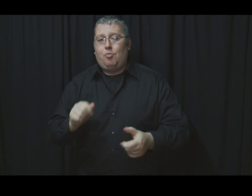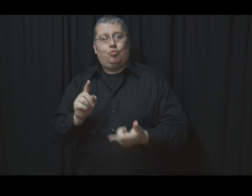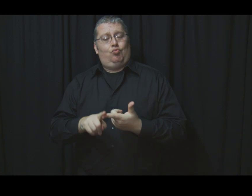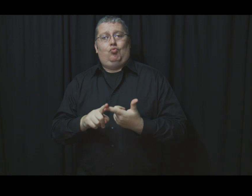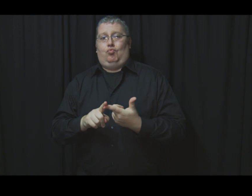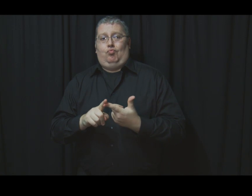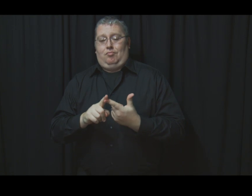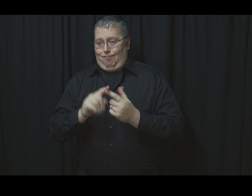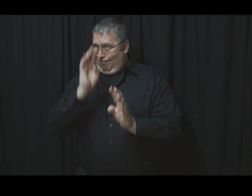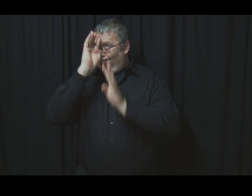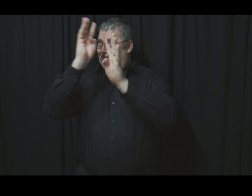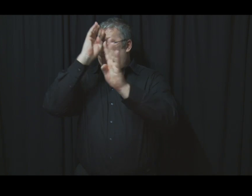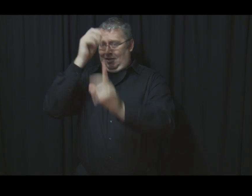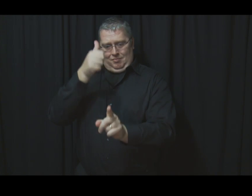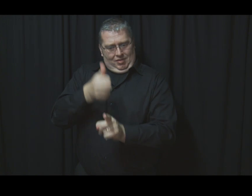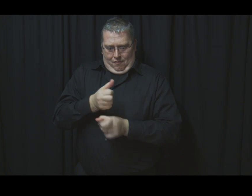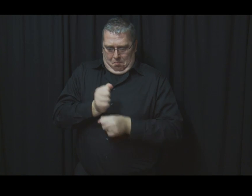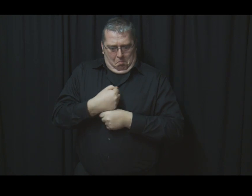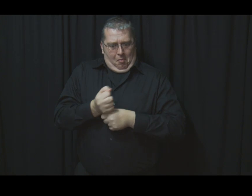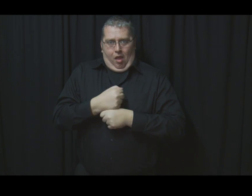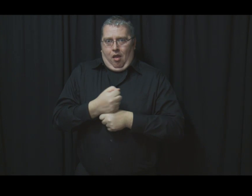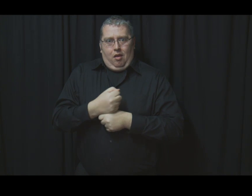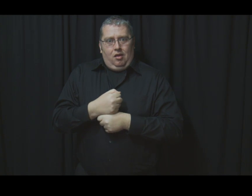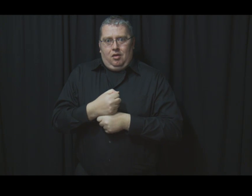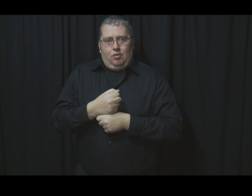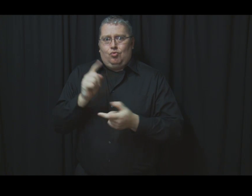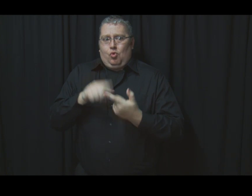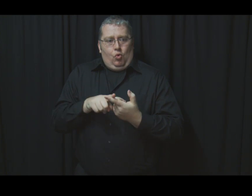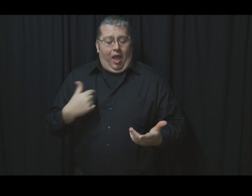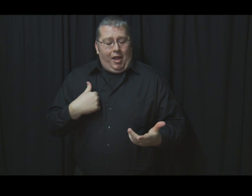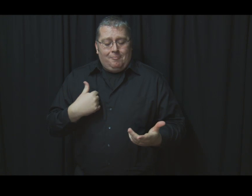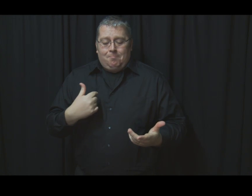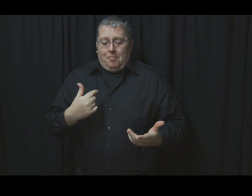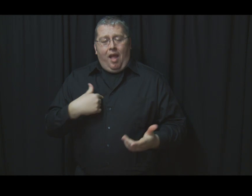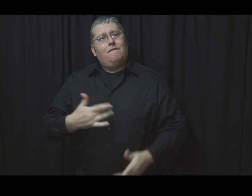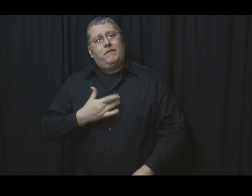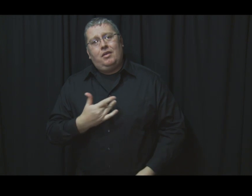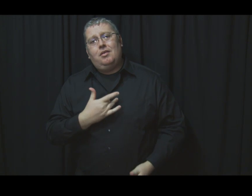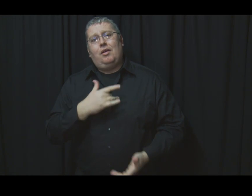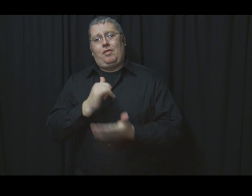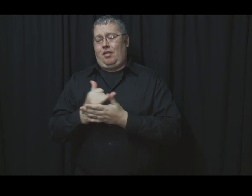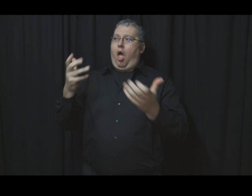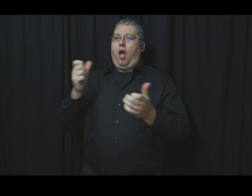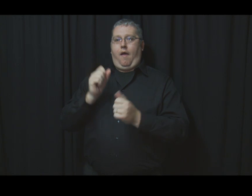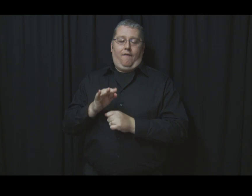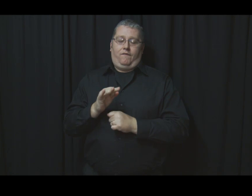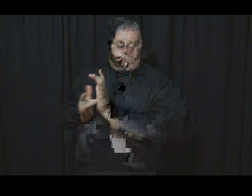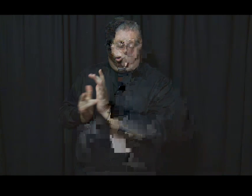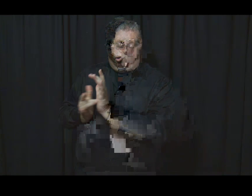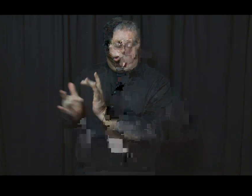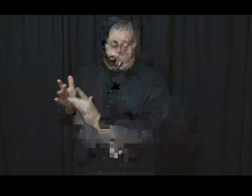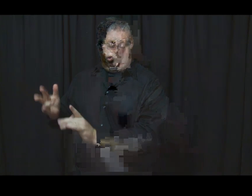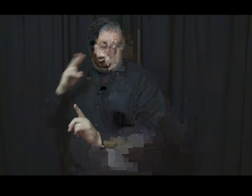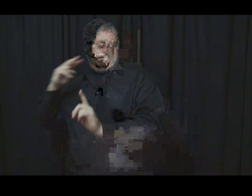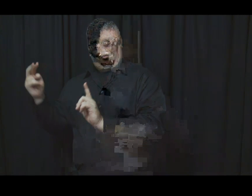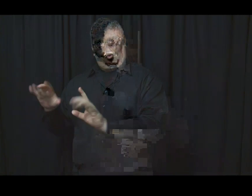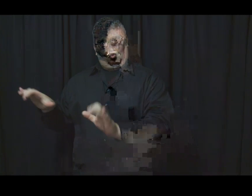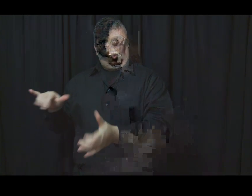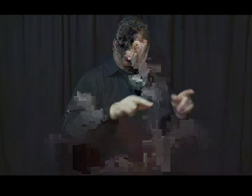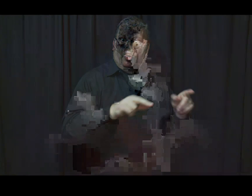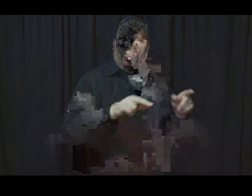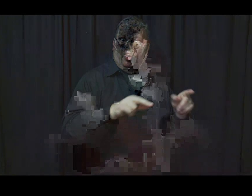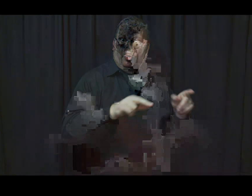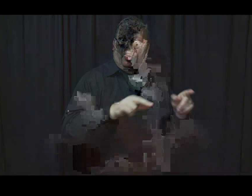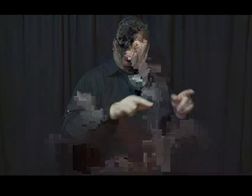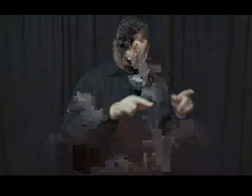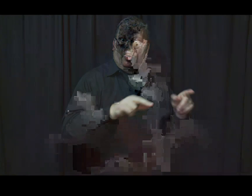come up with inventions to advance. The person was trying to get doing what so. And as you